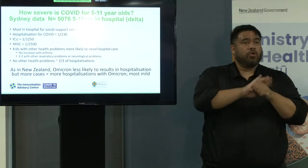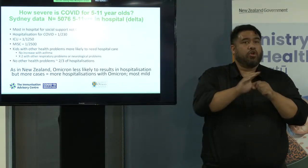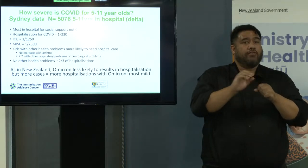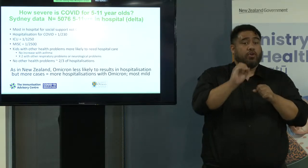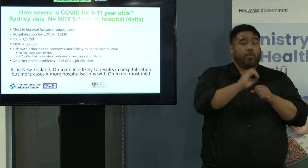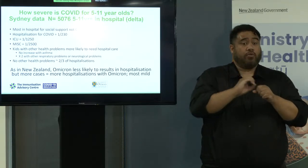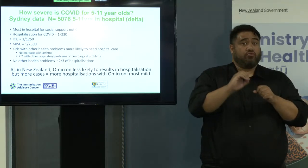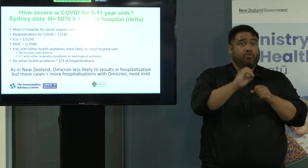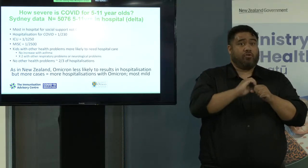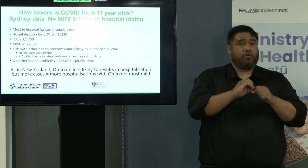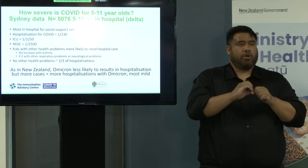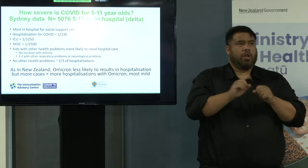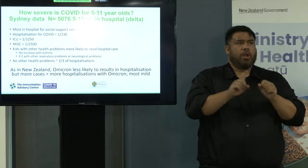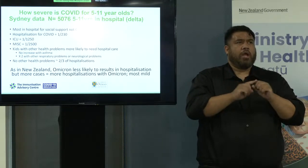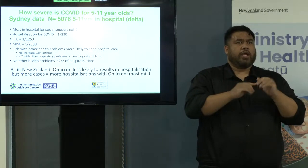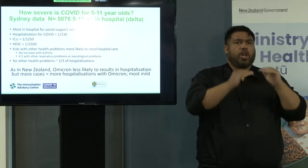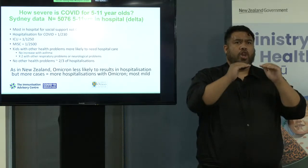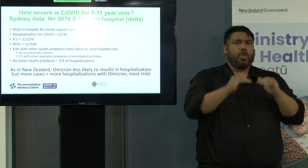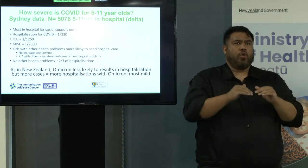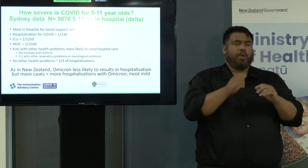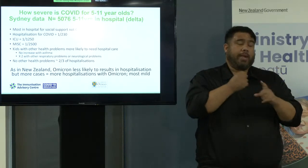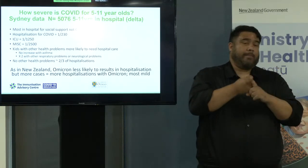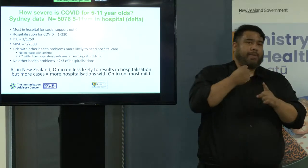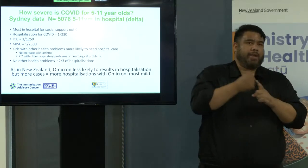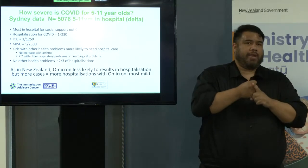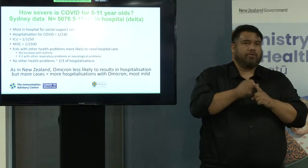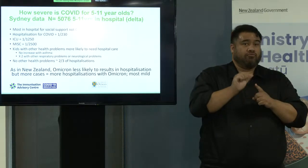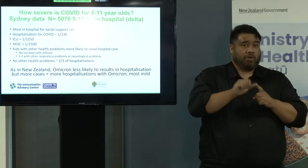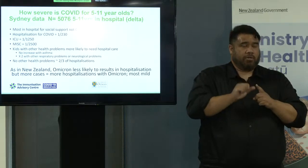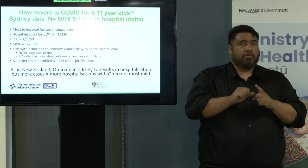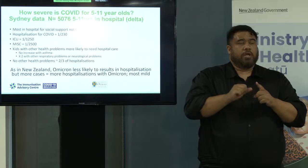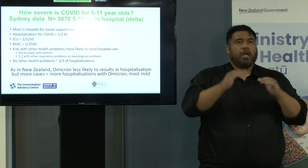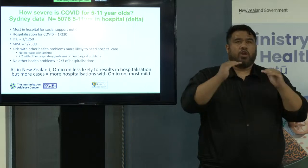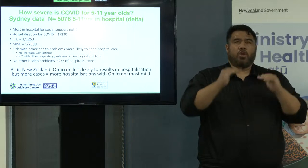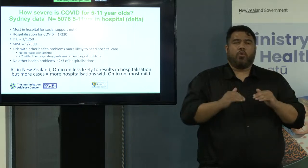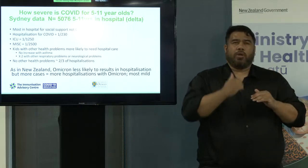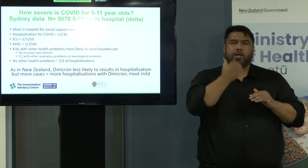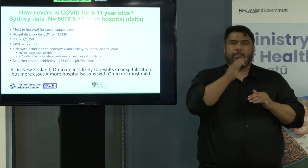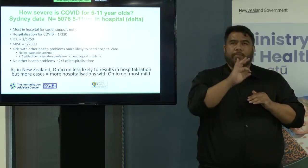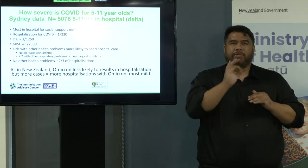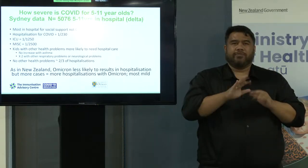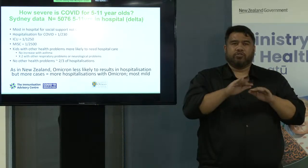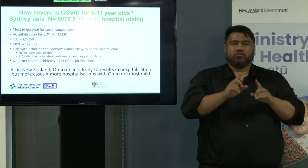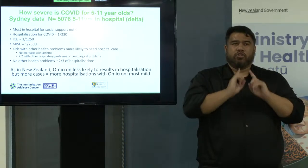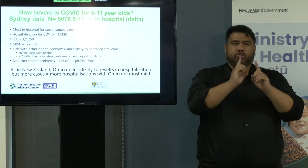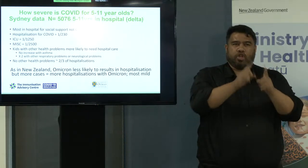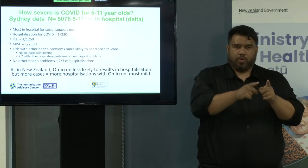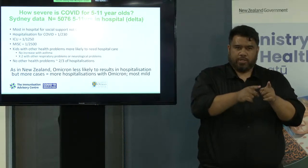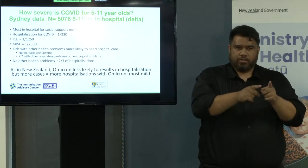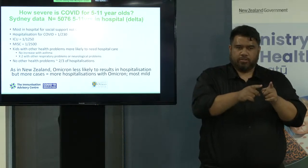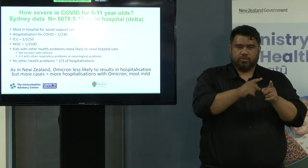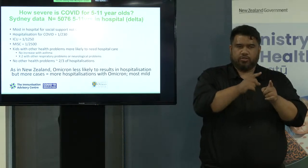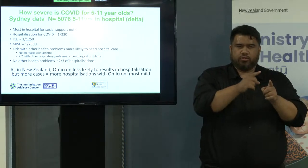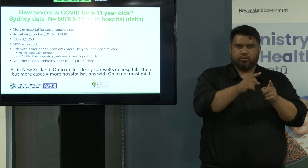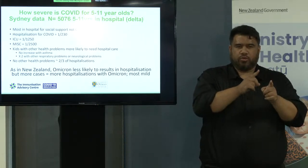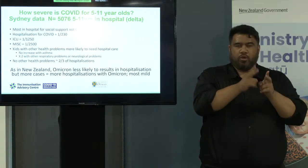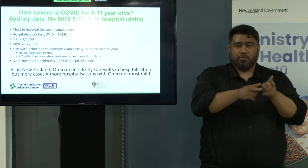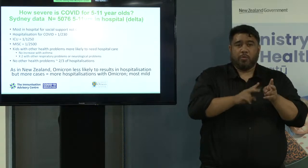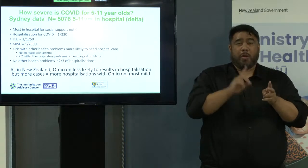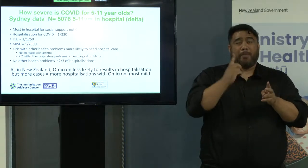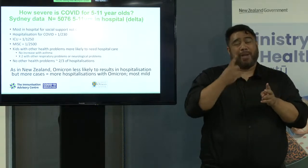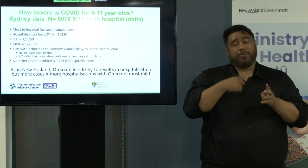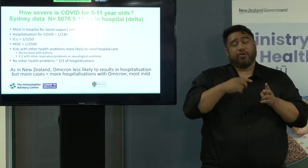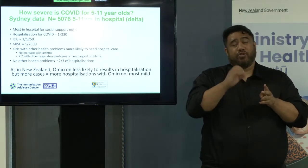less severe, so there's a lower ratio of kids getting hospitalized to cases, because there are just so many more cases,